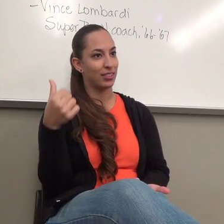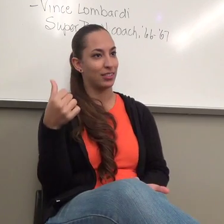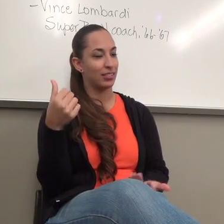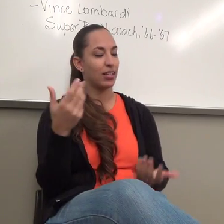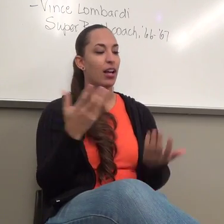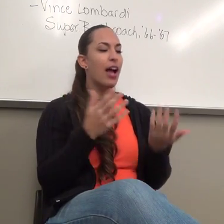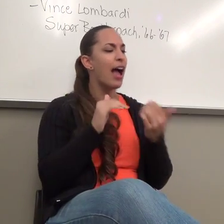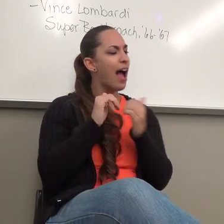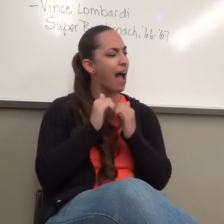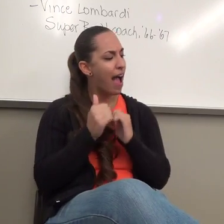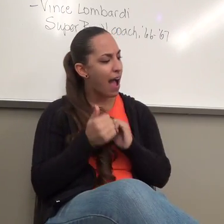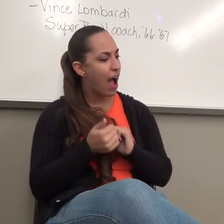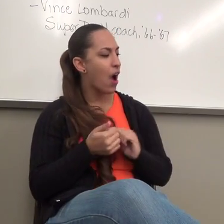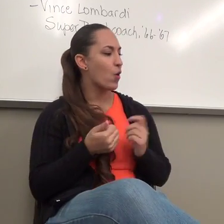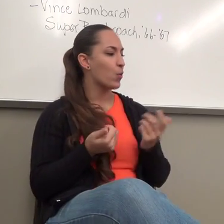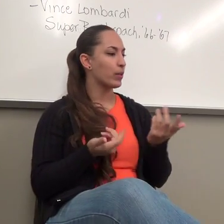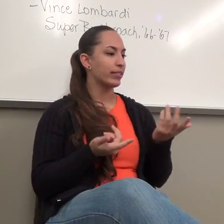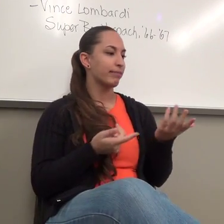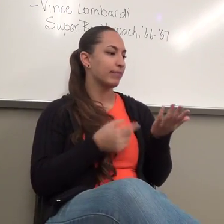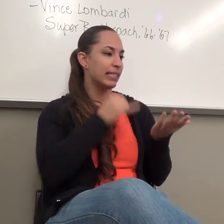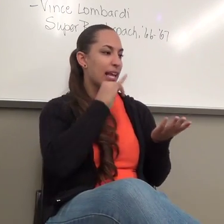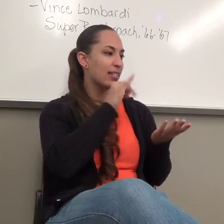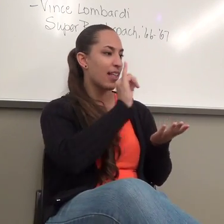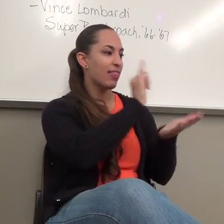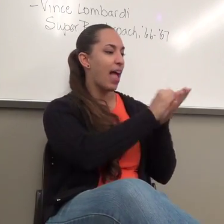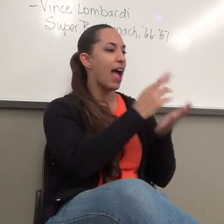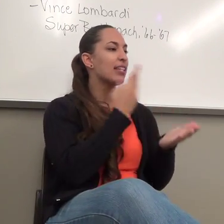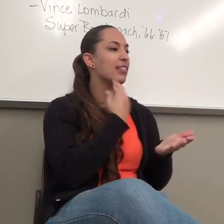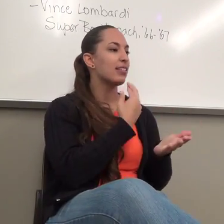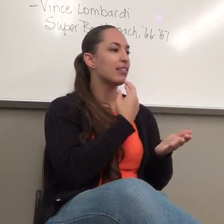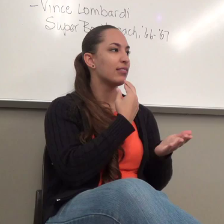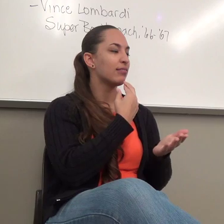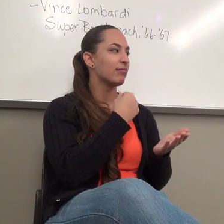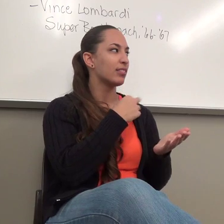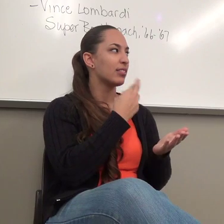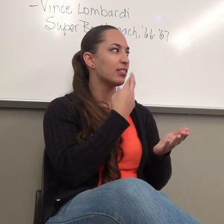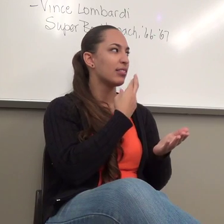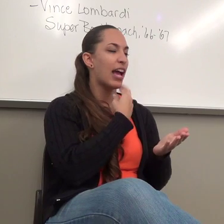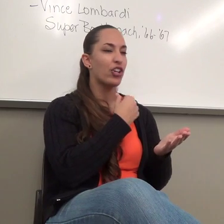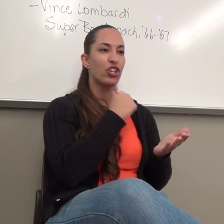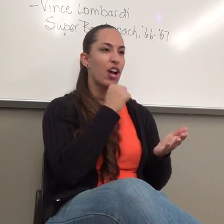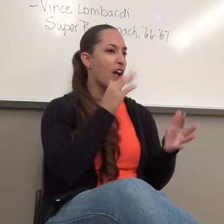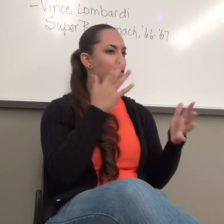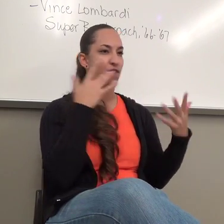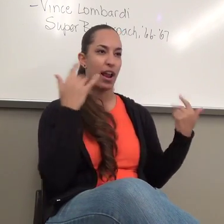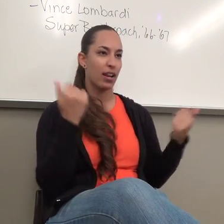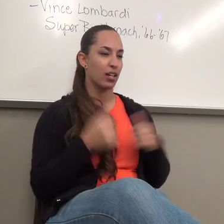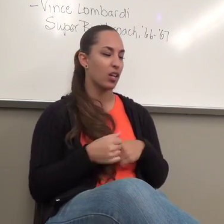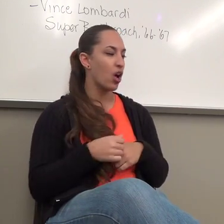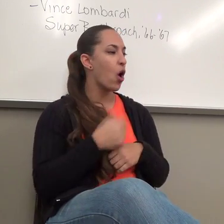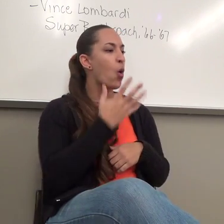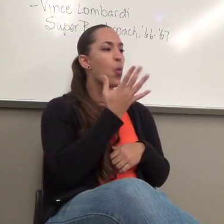Why is the diner unfriendly? Okay, why is this hot fudge